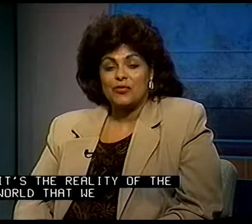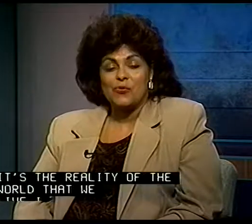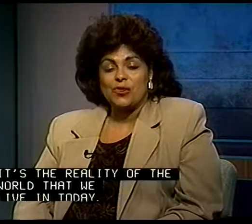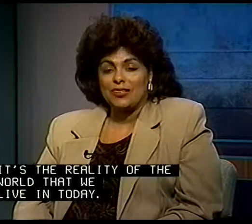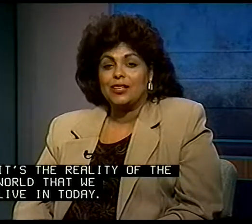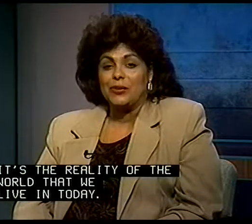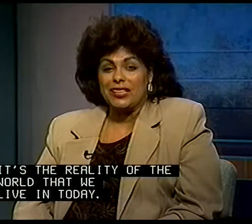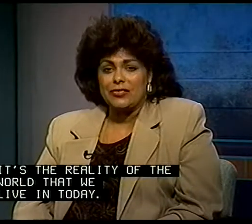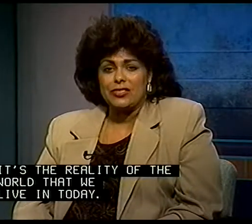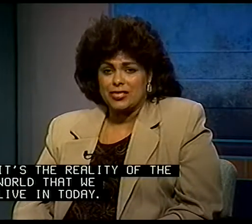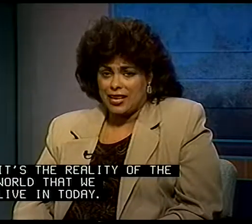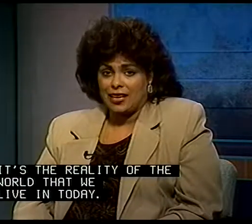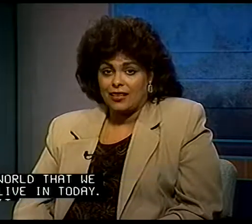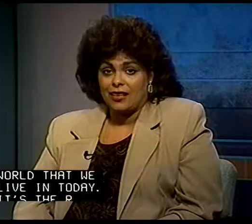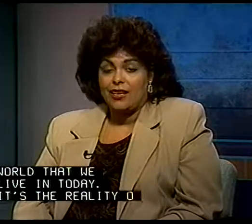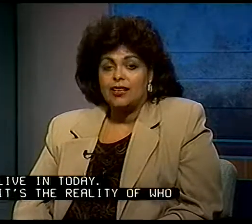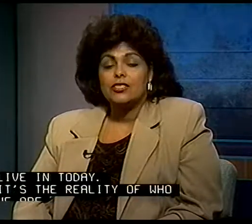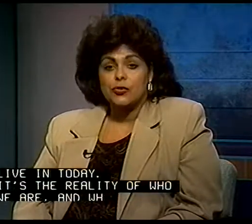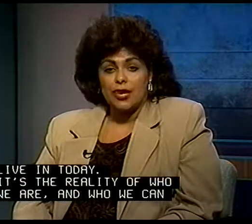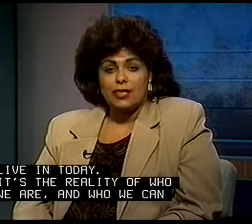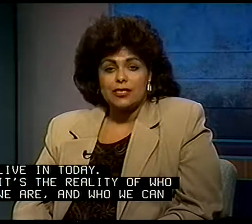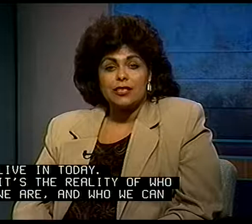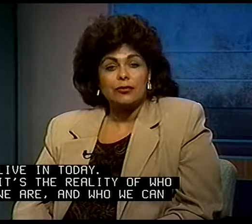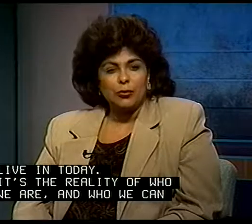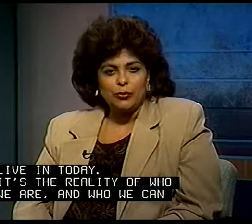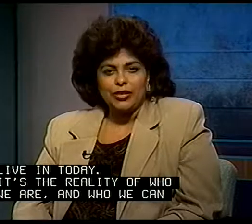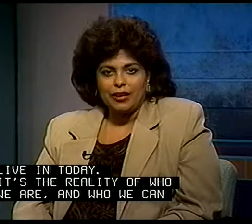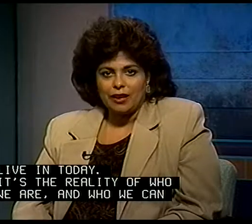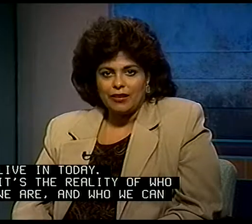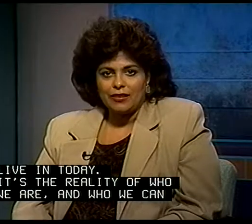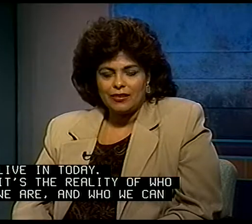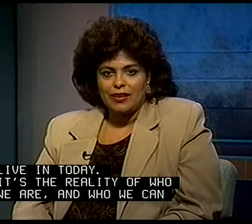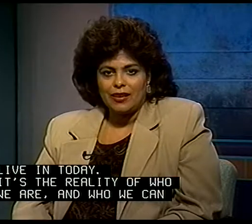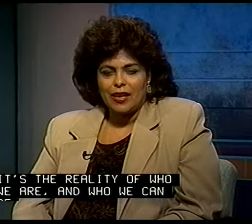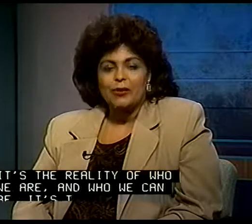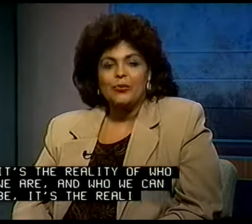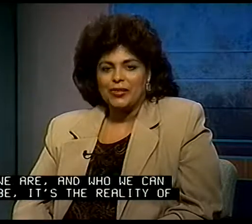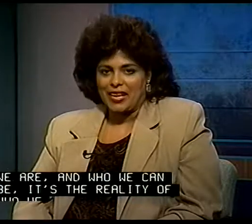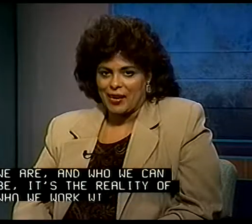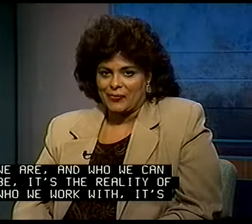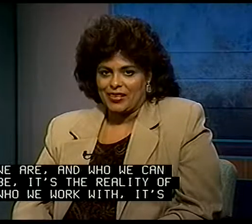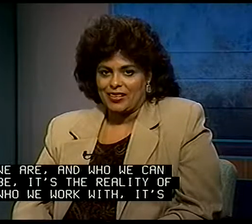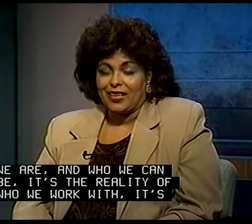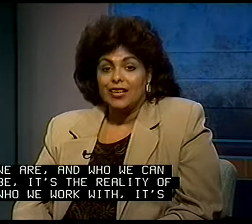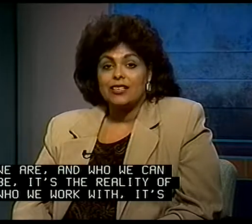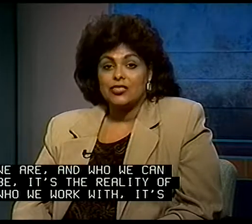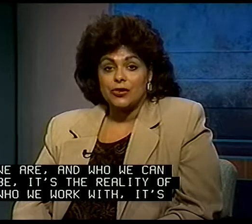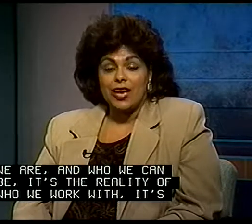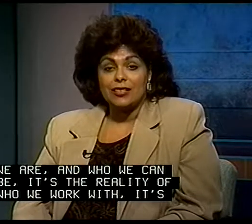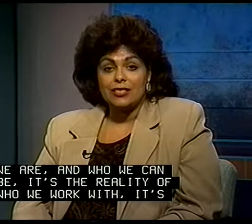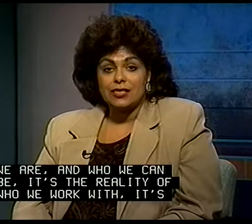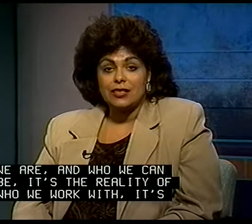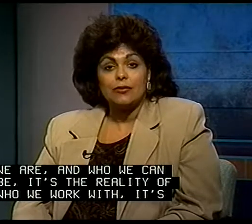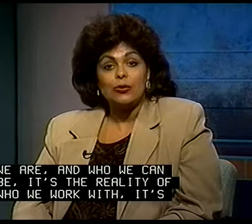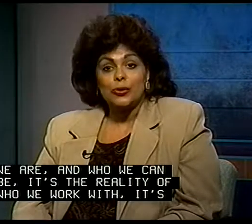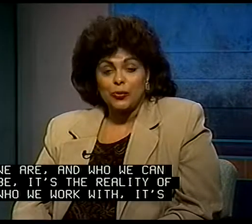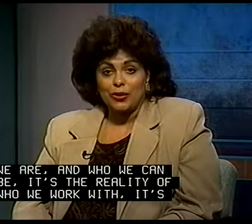the world that we live in today. It's the reality of who we are and who we can be. It's the reality of who we work